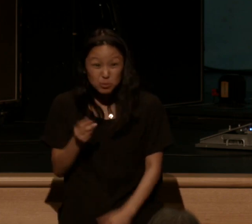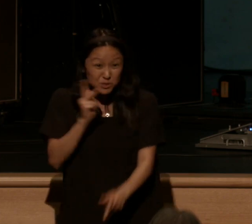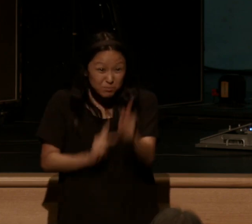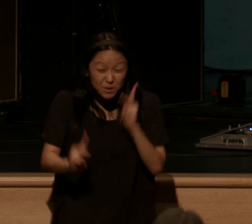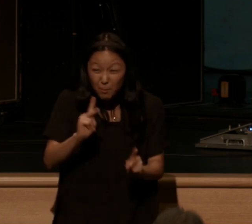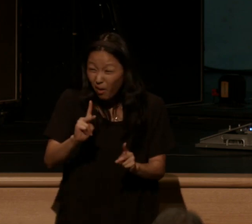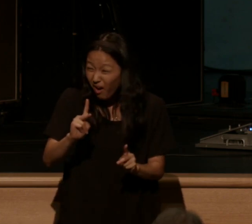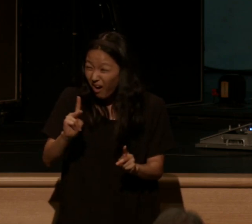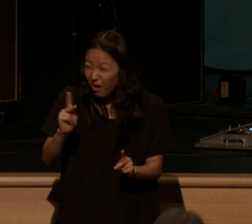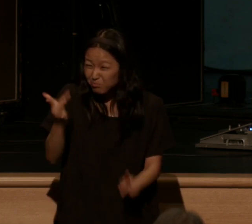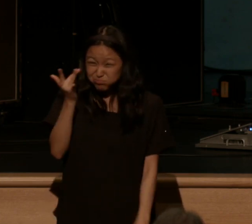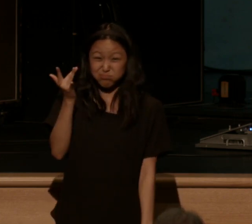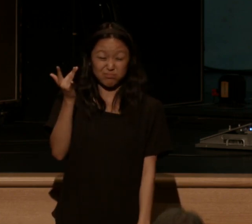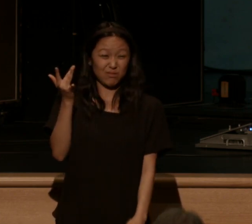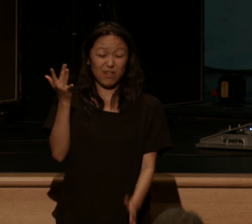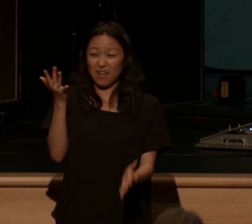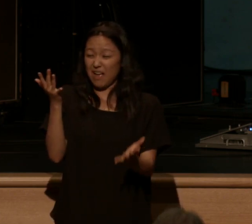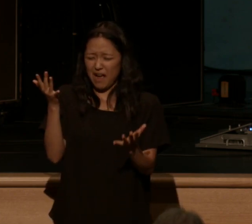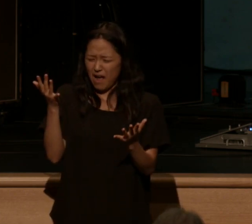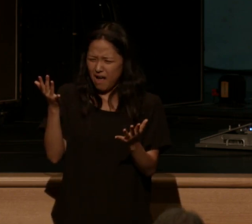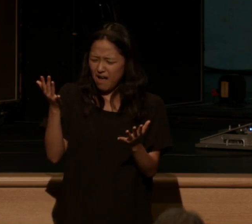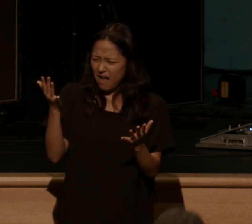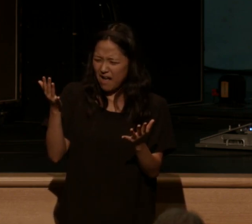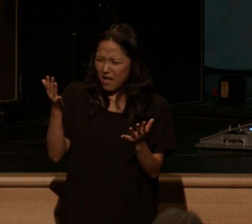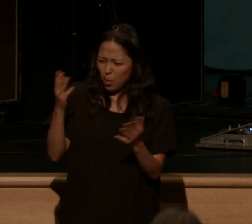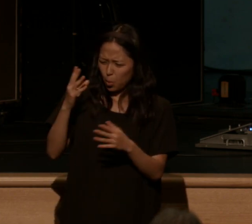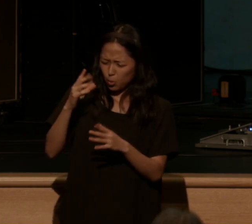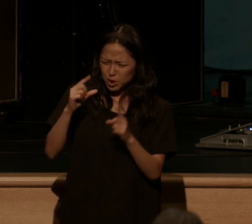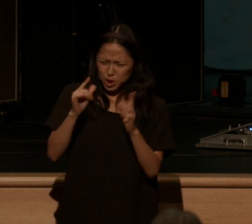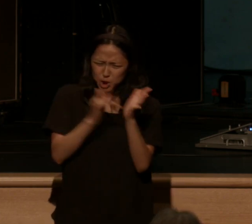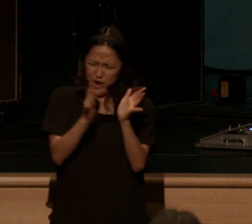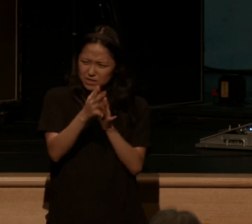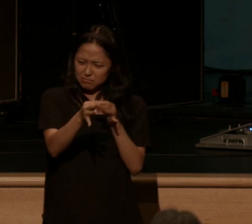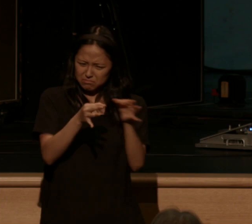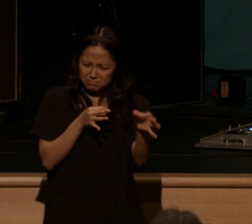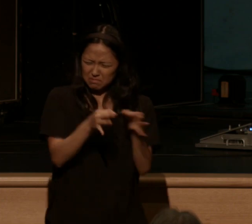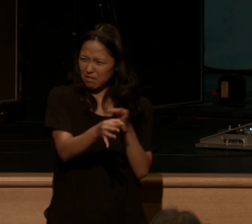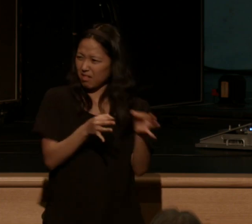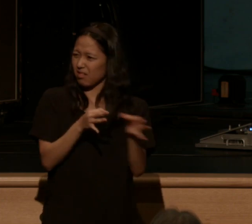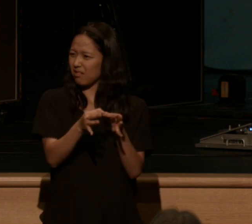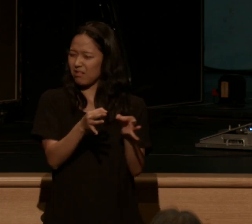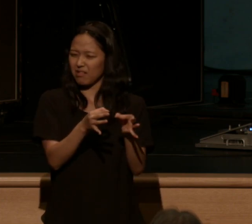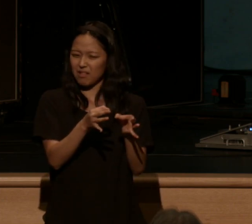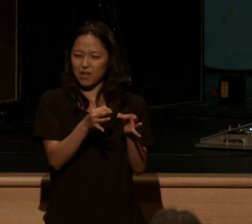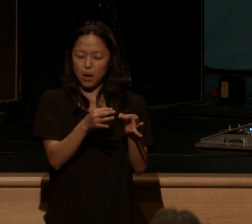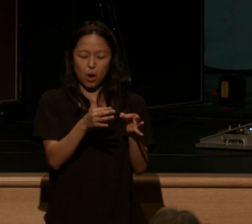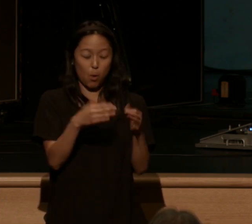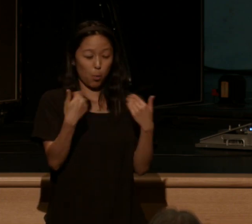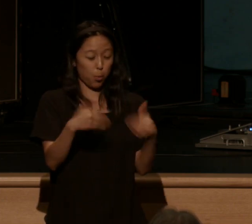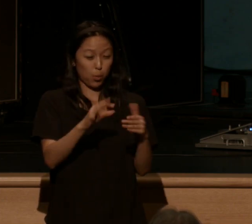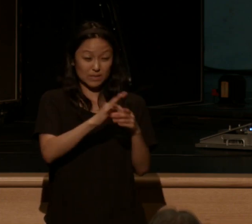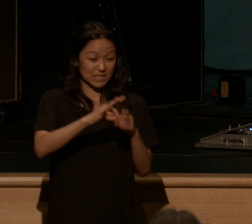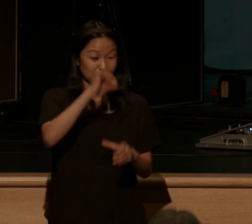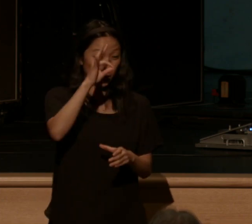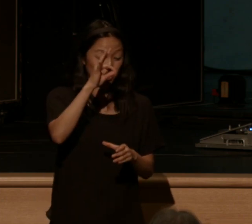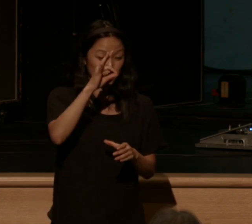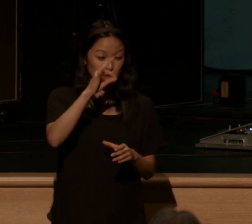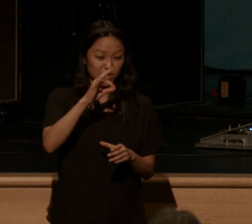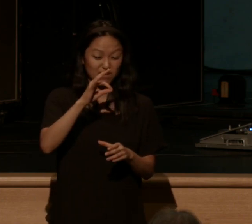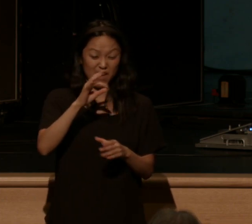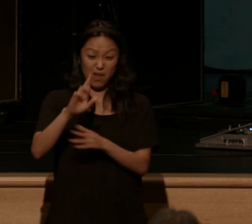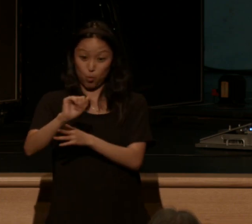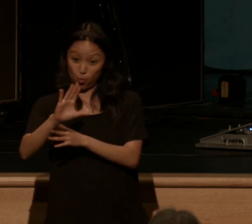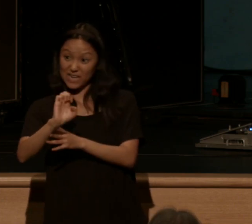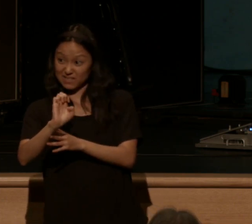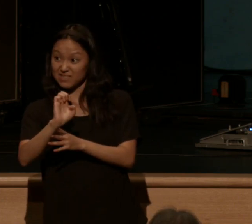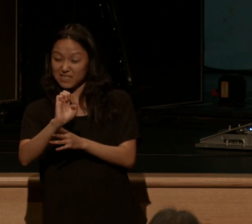Gentiles. What he says there, he says, the words that Jesus is describing as their mission was both spiritually and